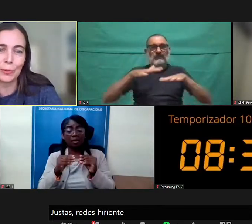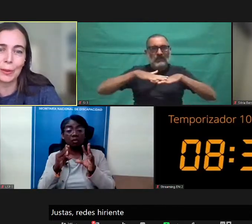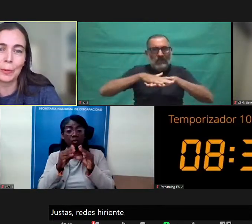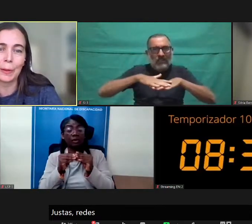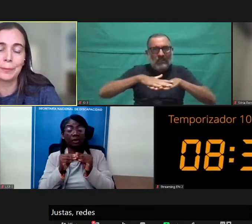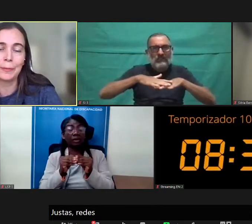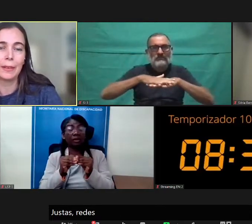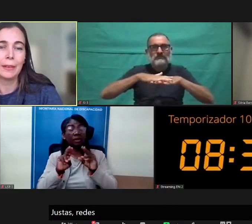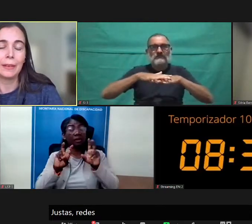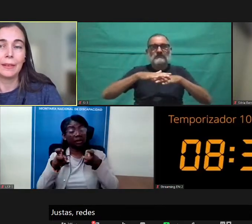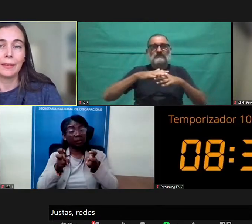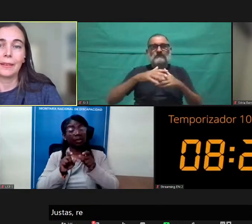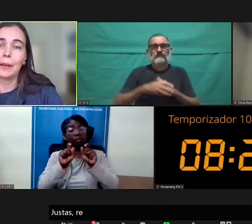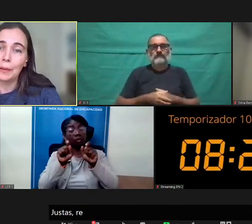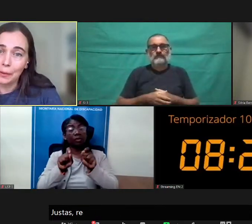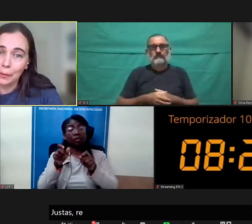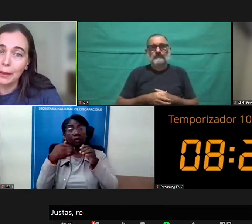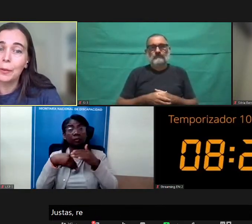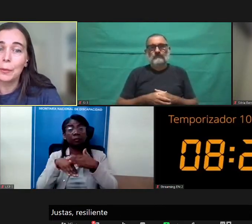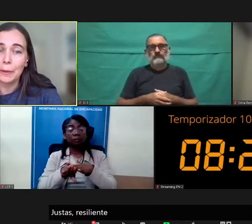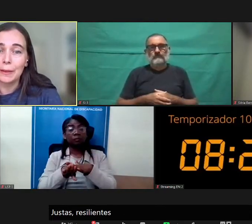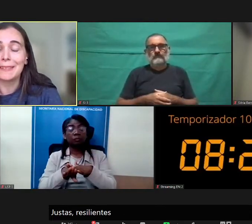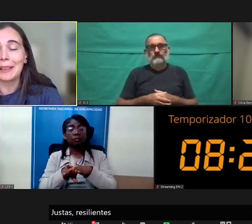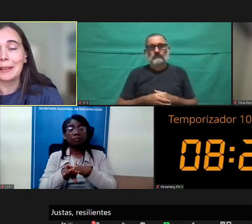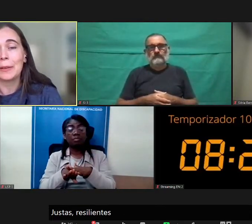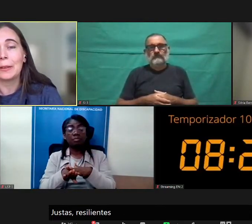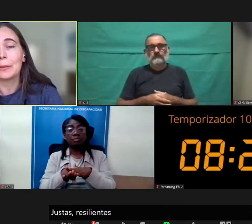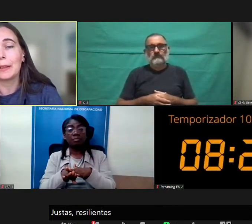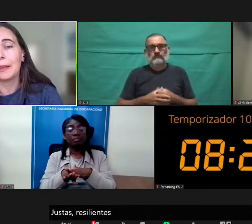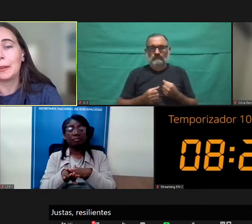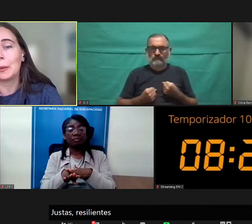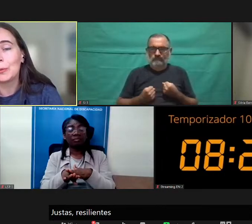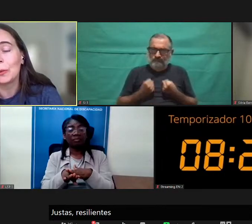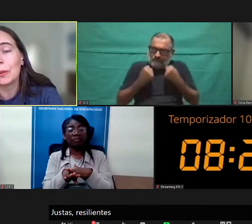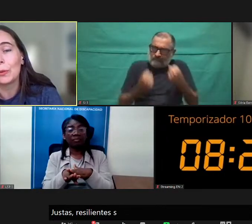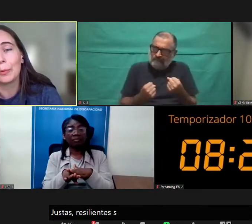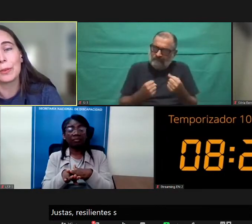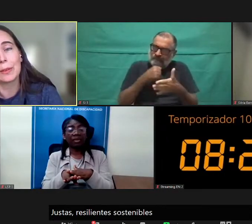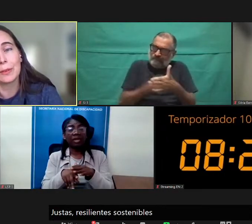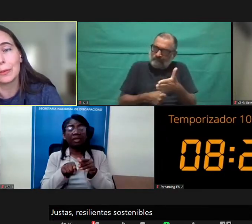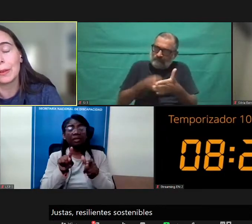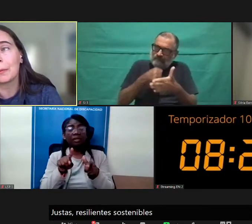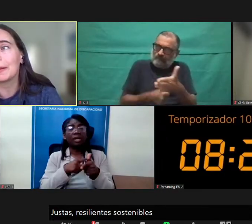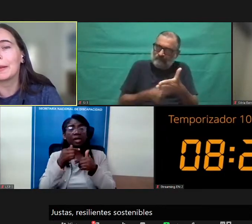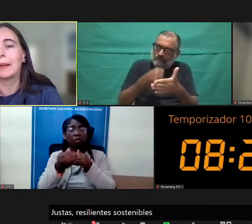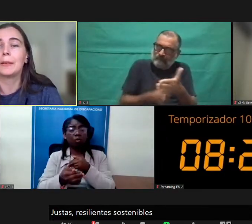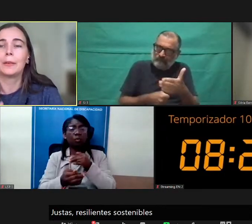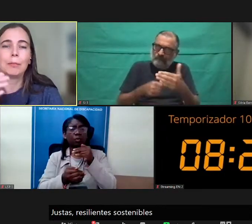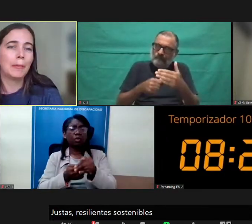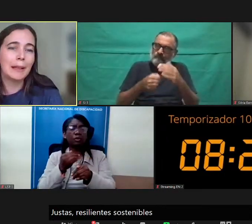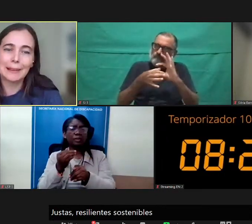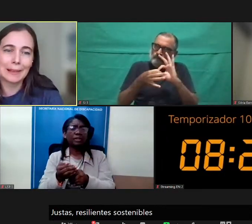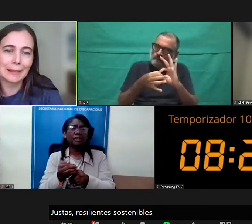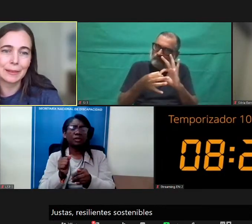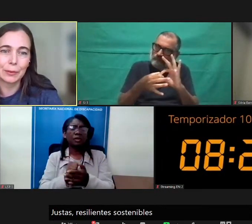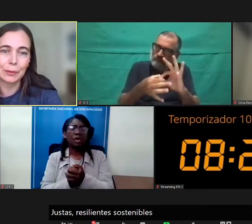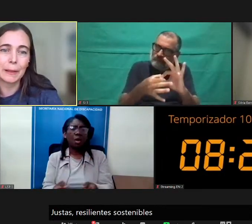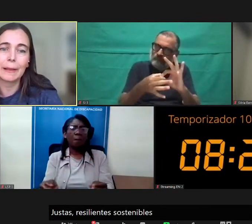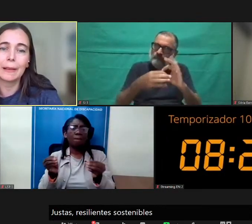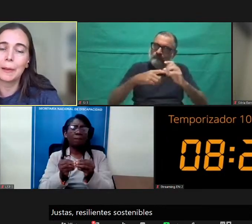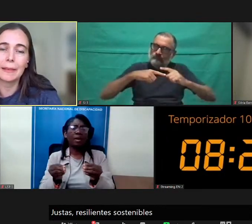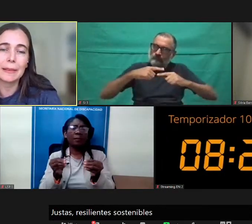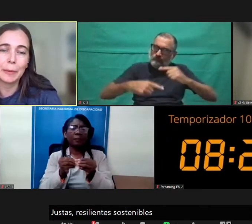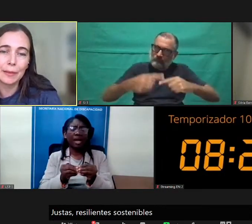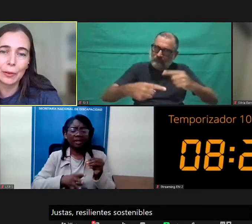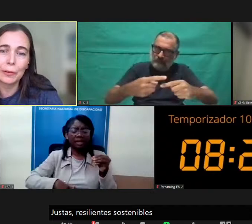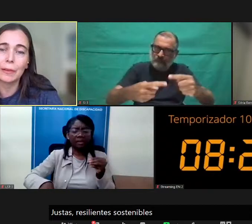on the commitments of this country of the summit as unesco is saying inclusion is a process